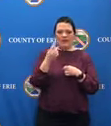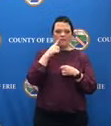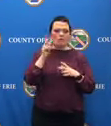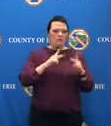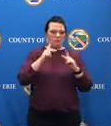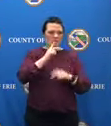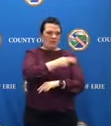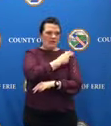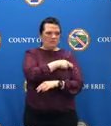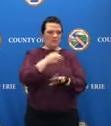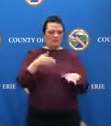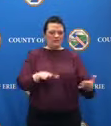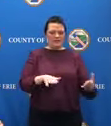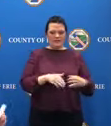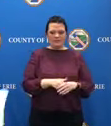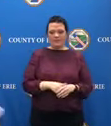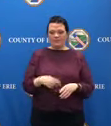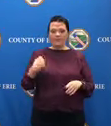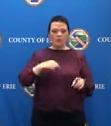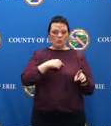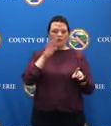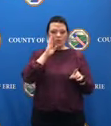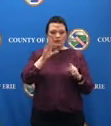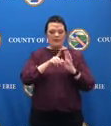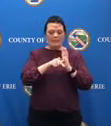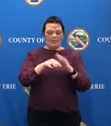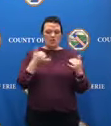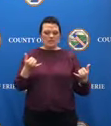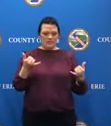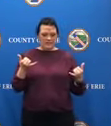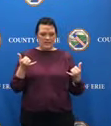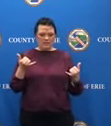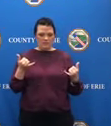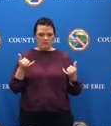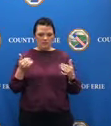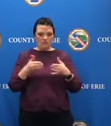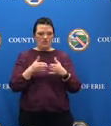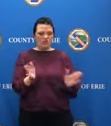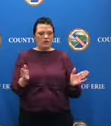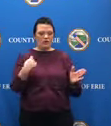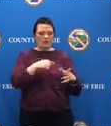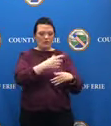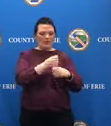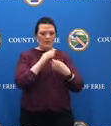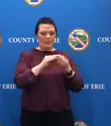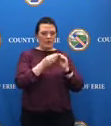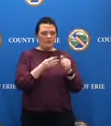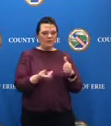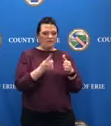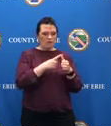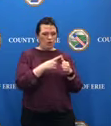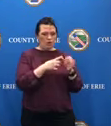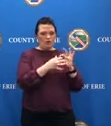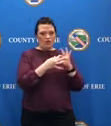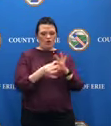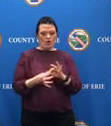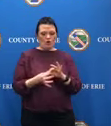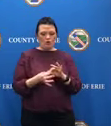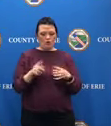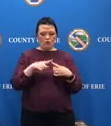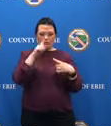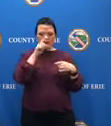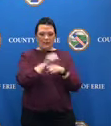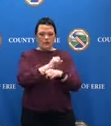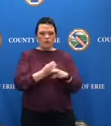died. We will later today. Generally, we get the numbers first with regards to the